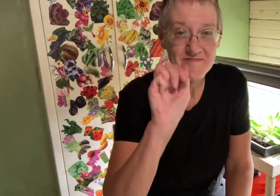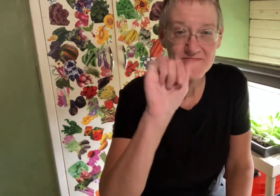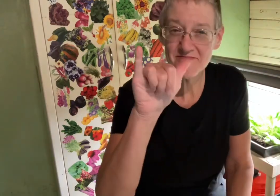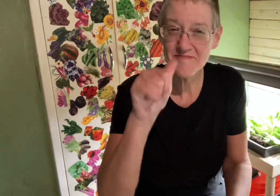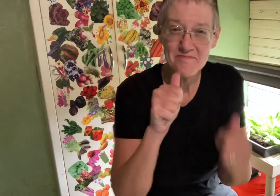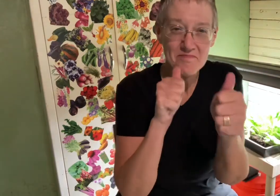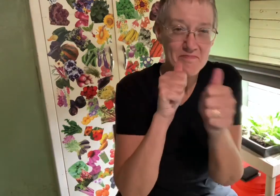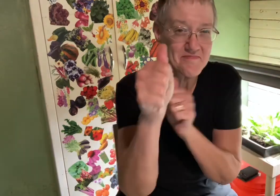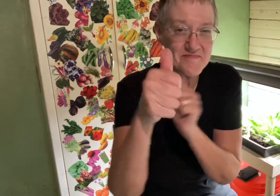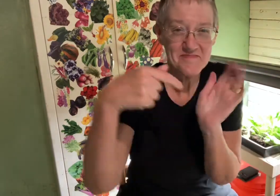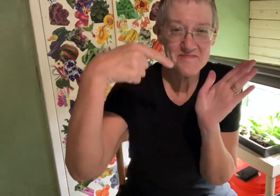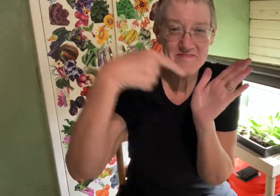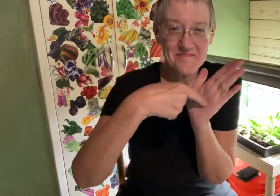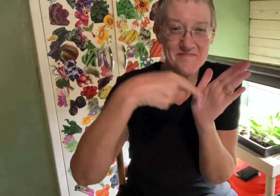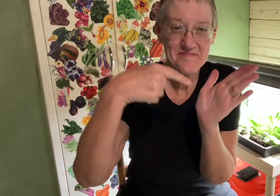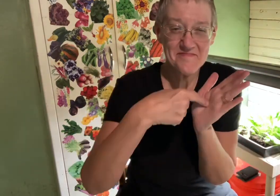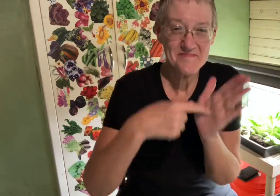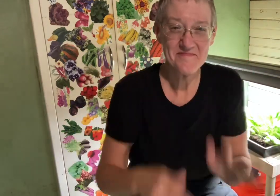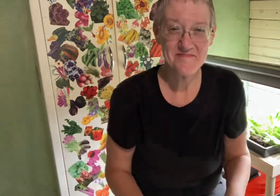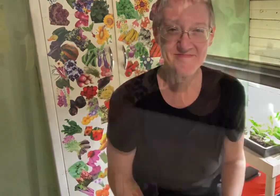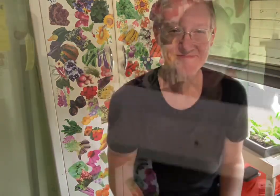It is way past due.